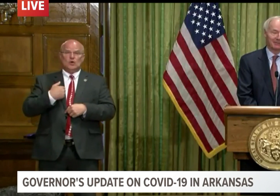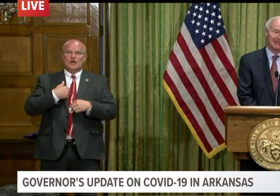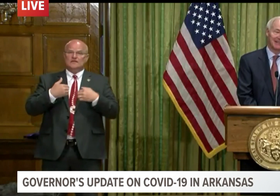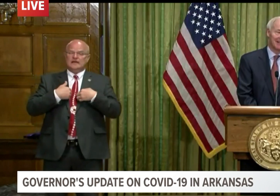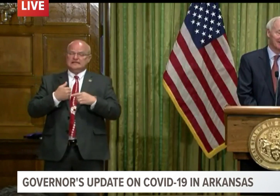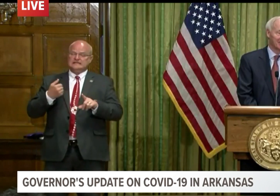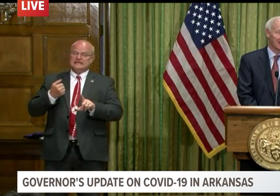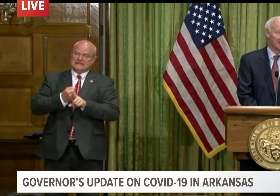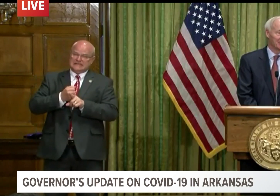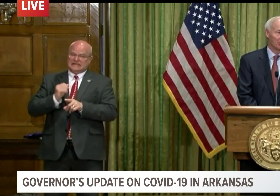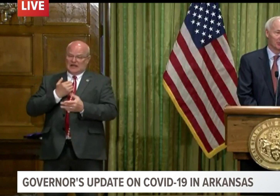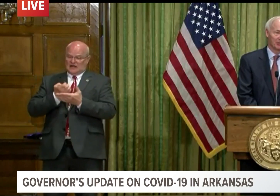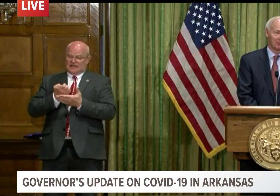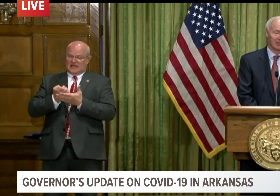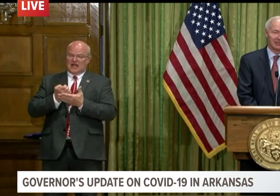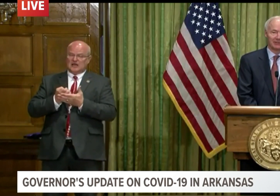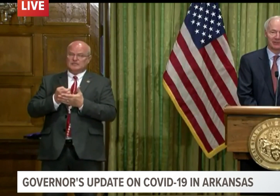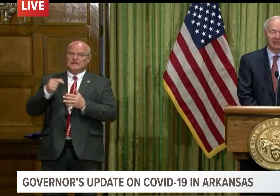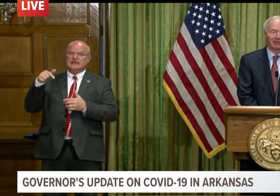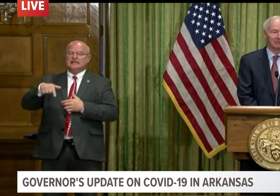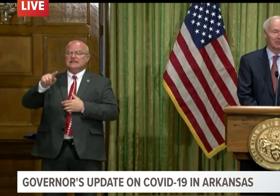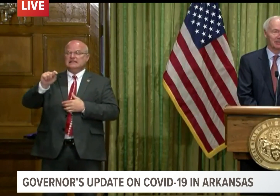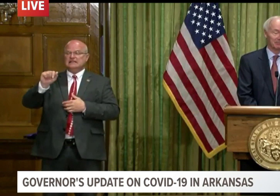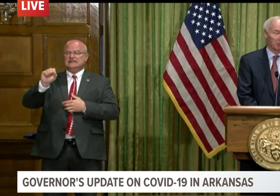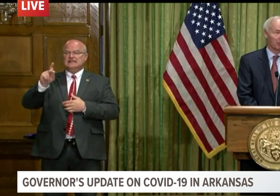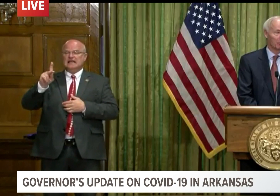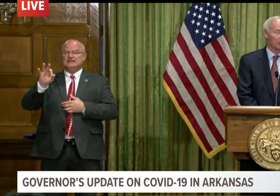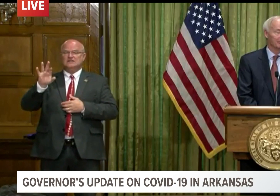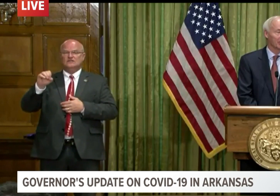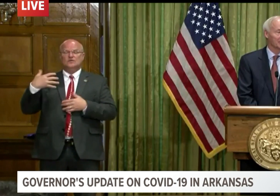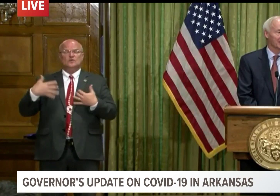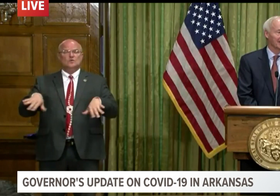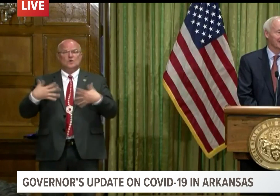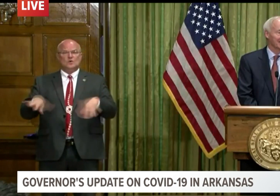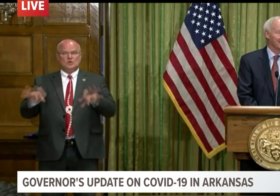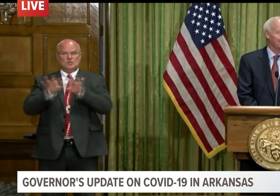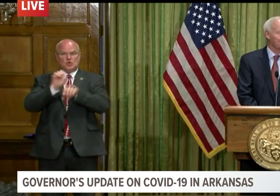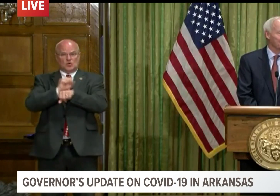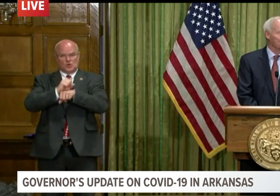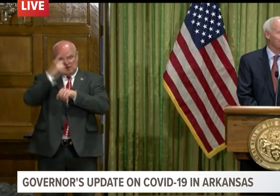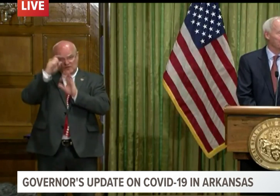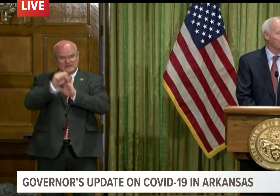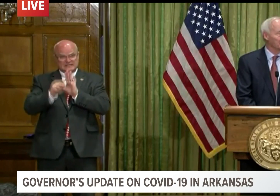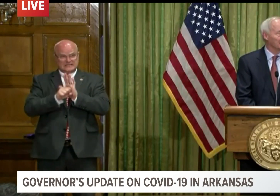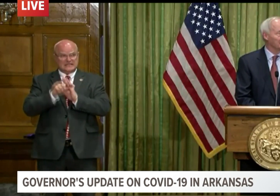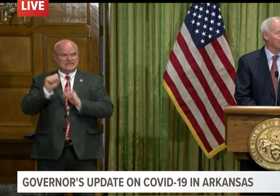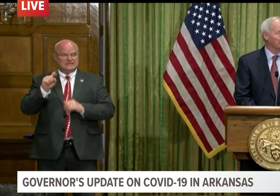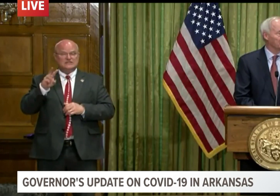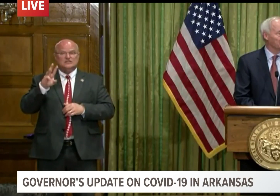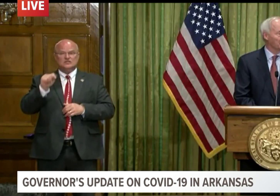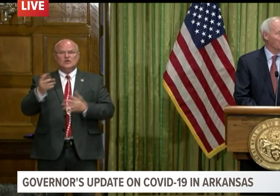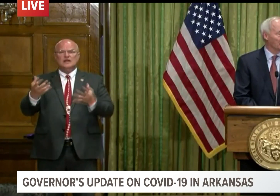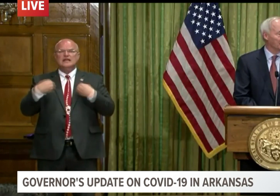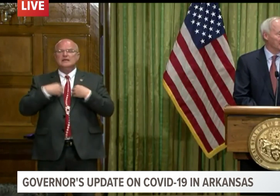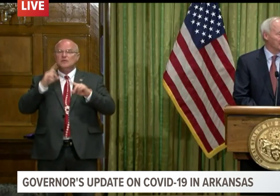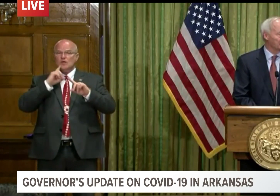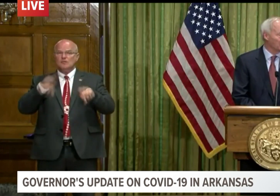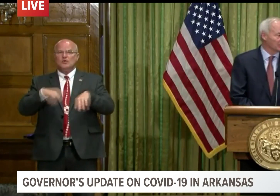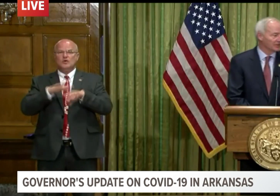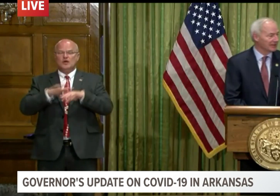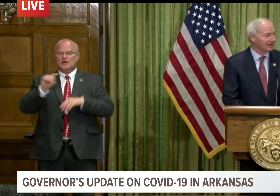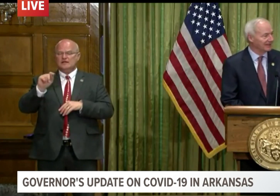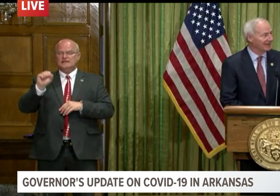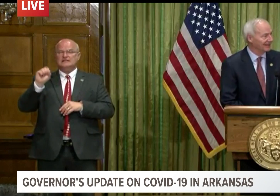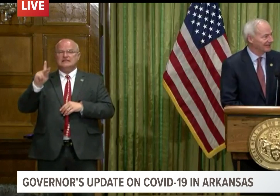to our economy, this task force is really doing incredible, important work for our state. So, Stuart, if you could come give us a report on the